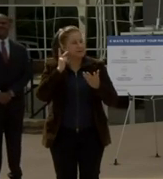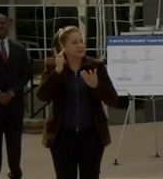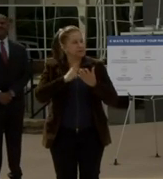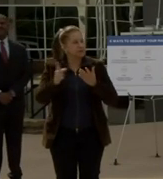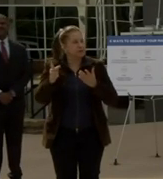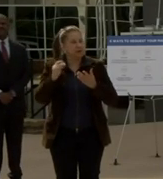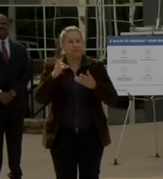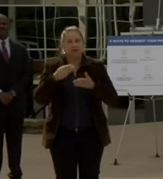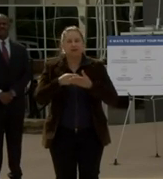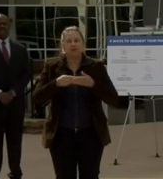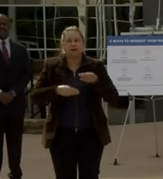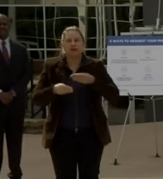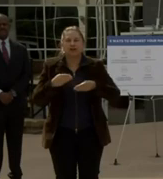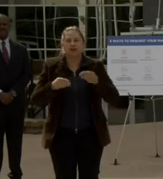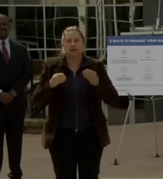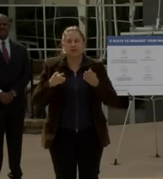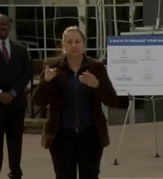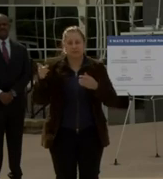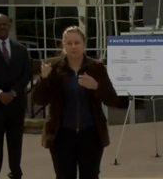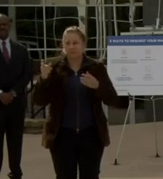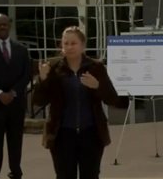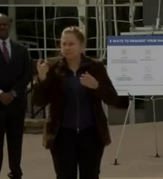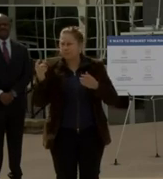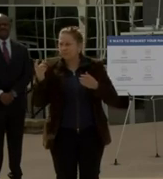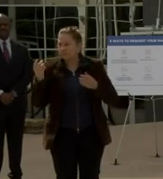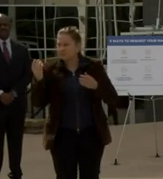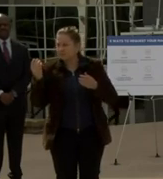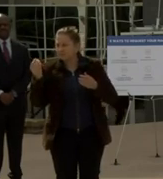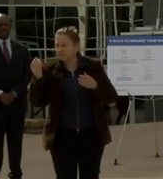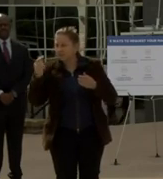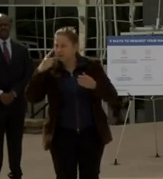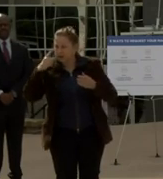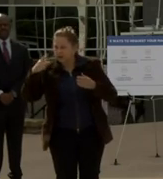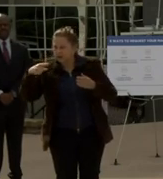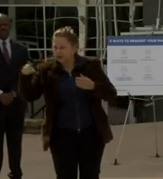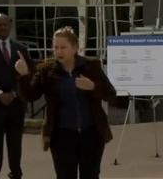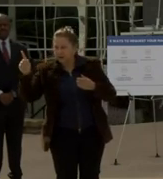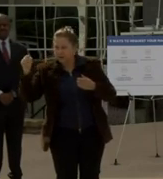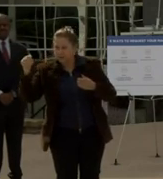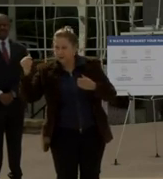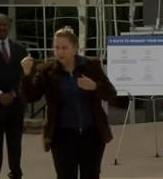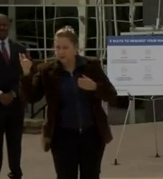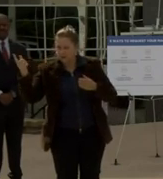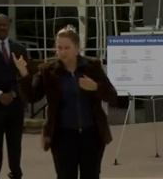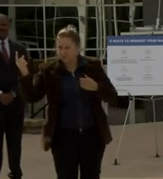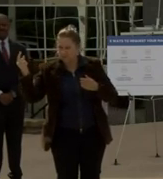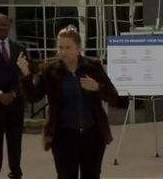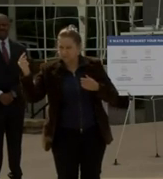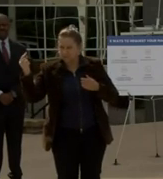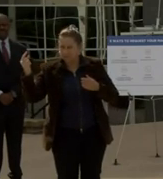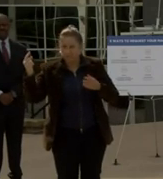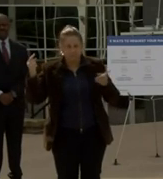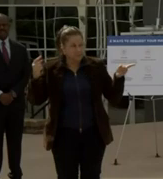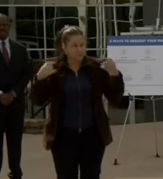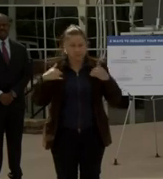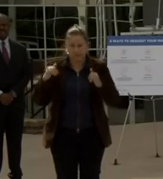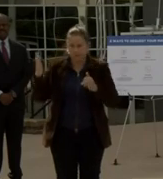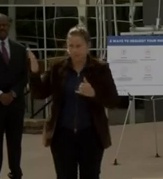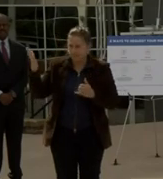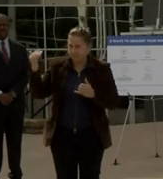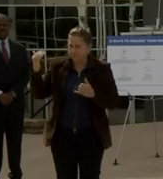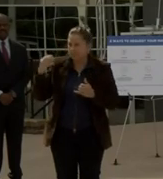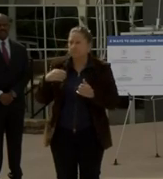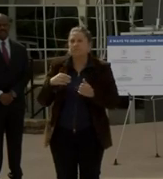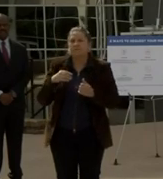he committed to looking into it, and we continue to call on him to do that. We sent a follow-up letter to